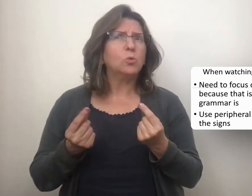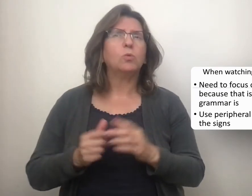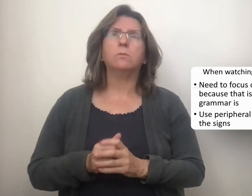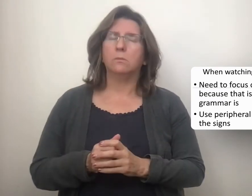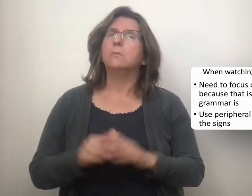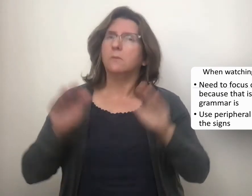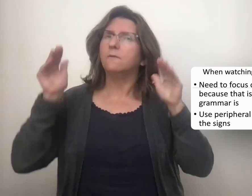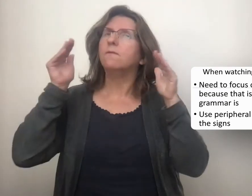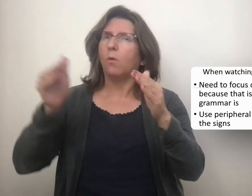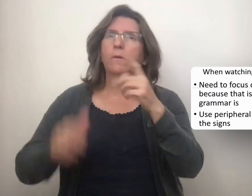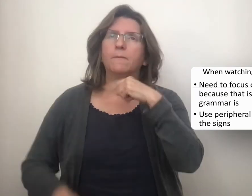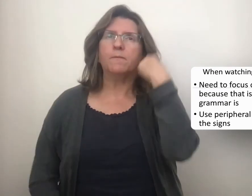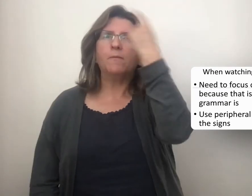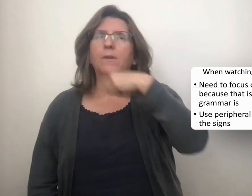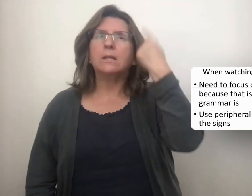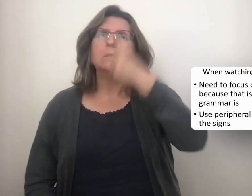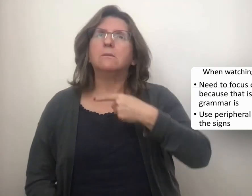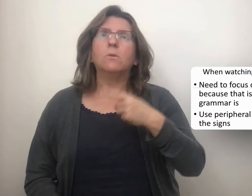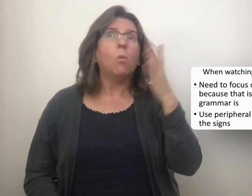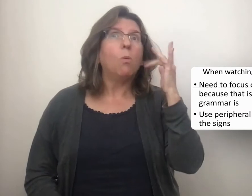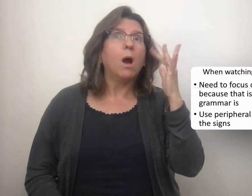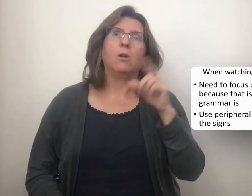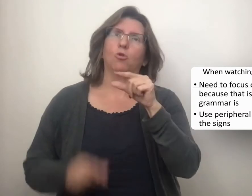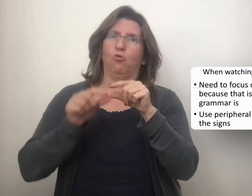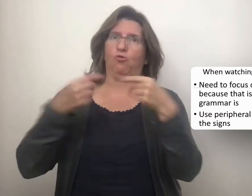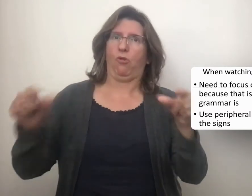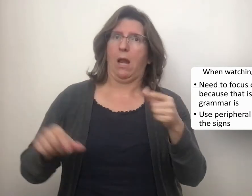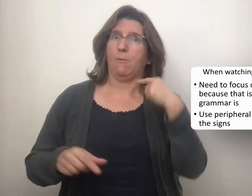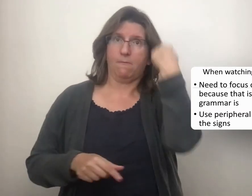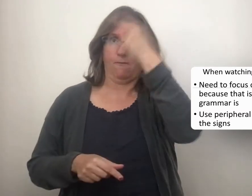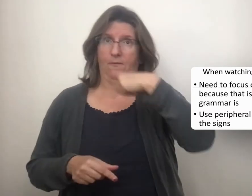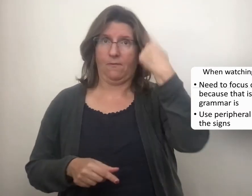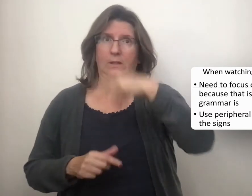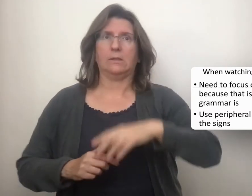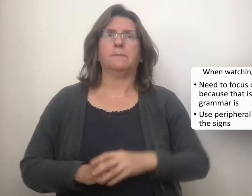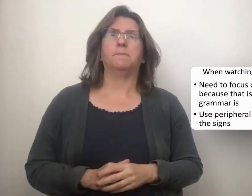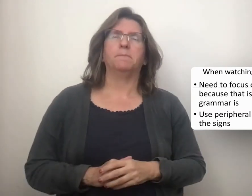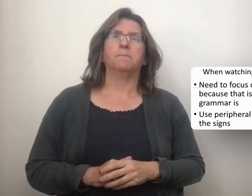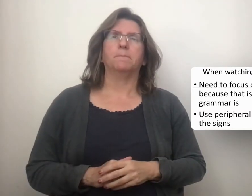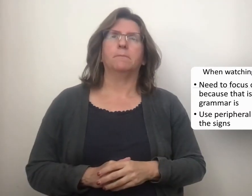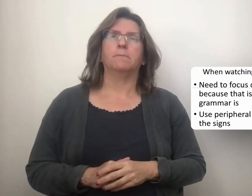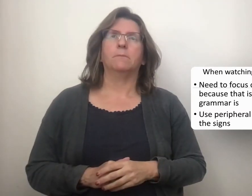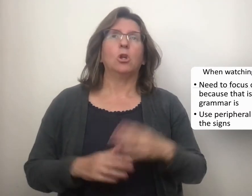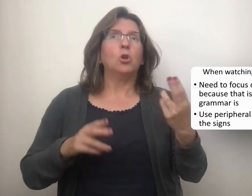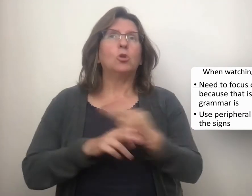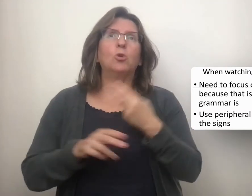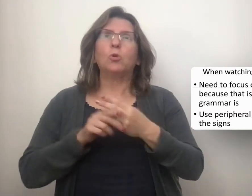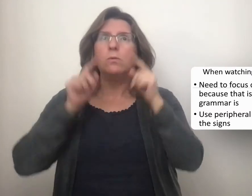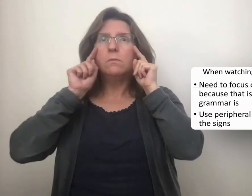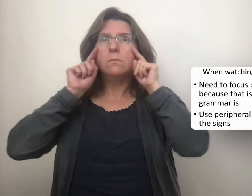If you're wondering where to focus your attention when talking to someone in sign language, you always watch the face. That's